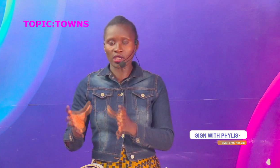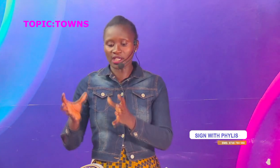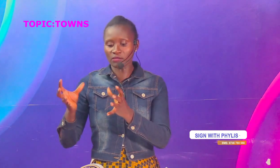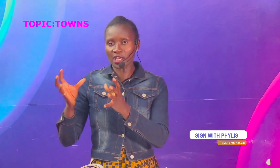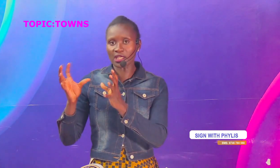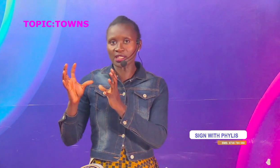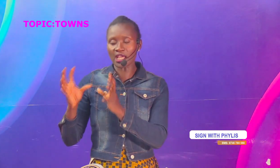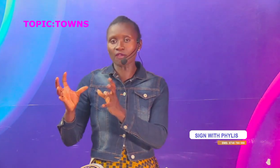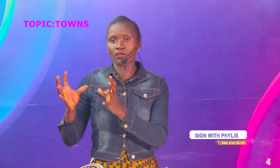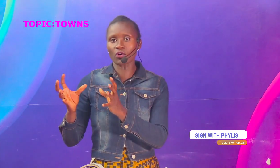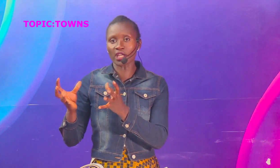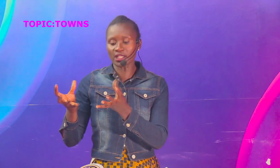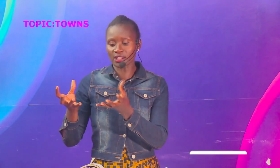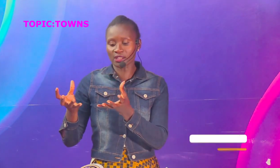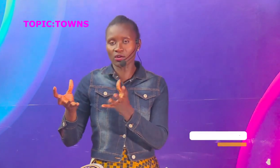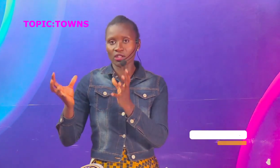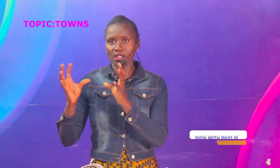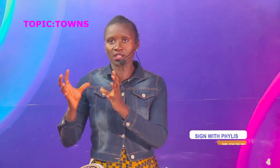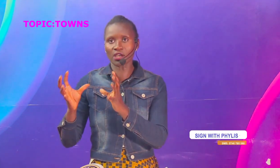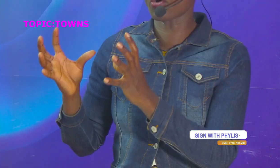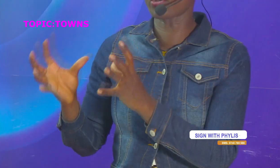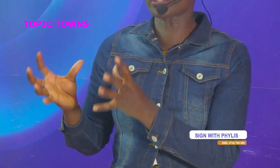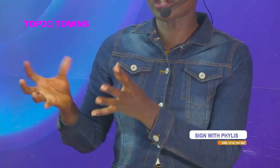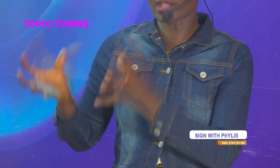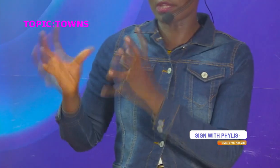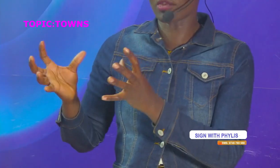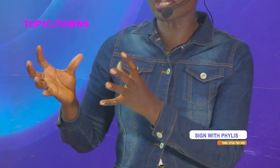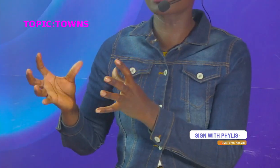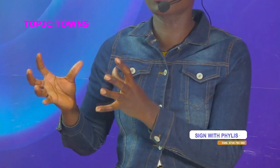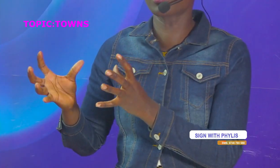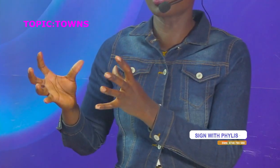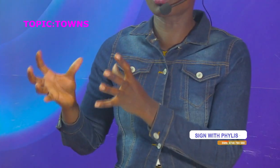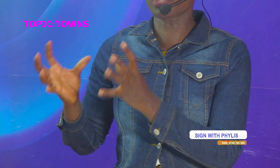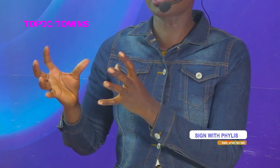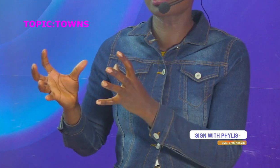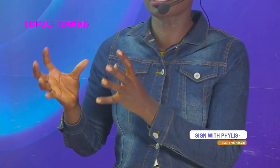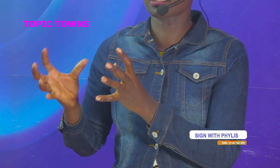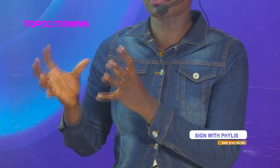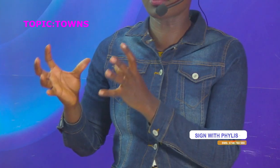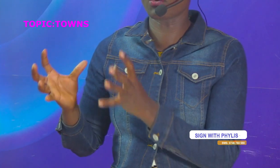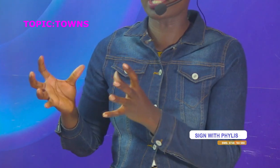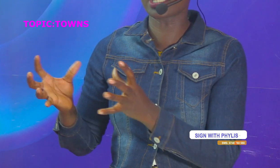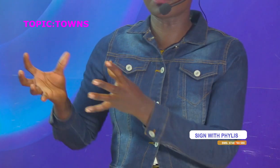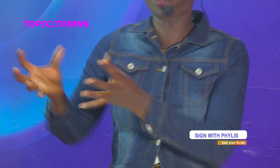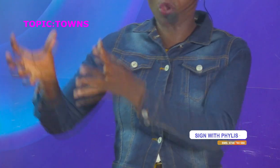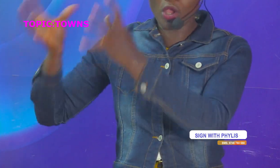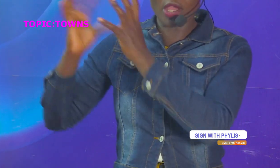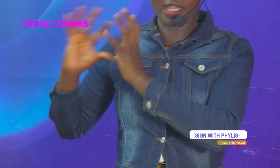making the sign for coconut. So this is the coconut. You're just making it to make it for the word cliff. So